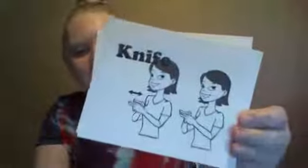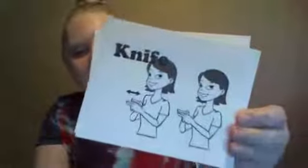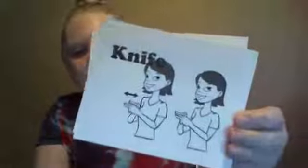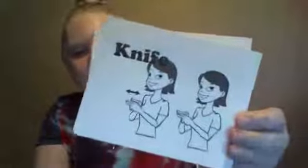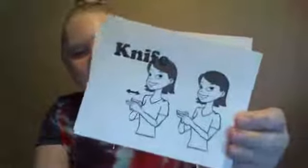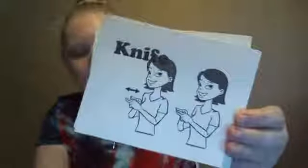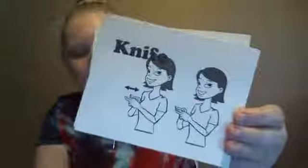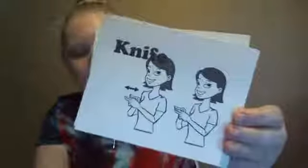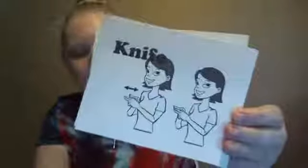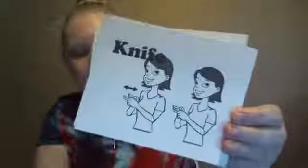Knife.